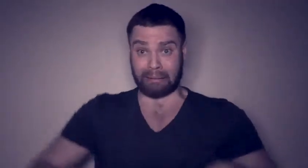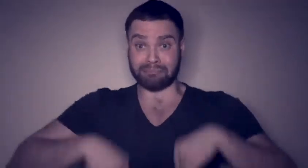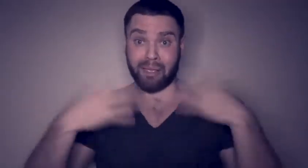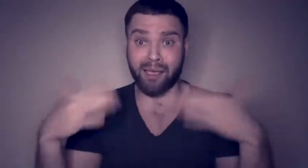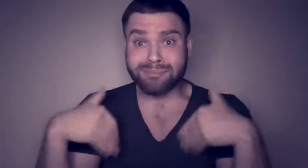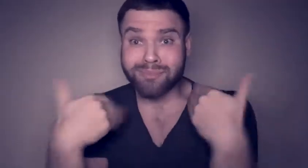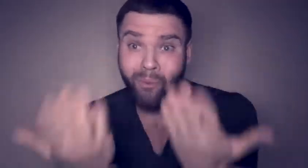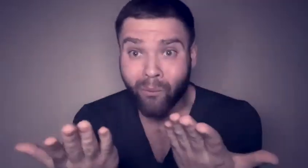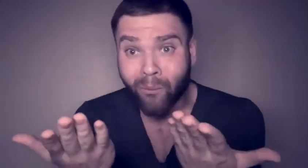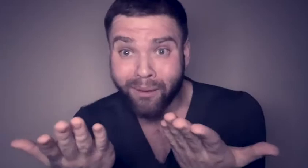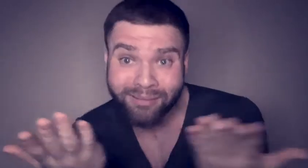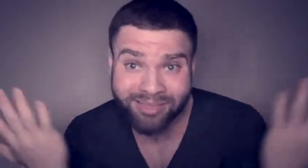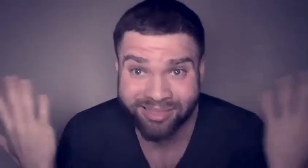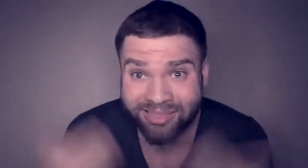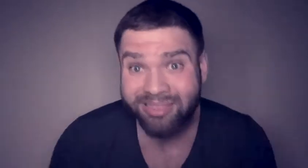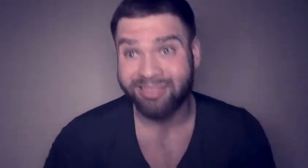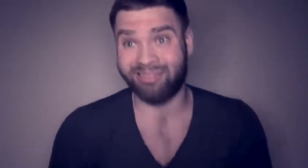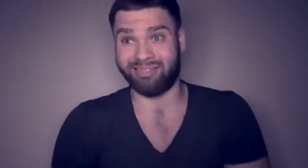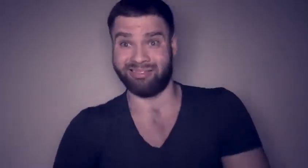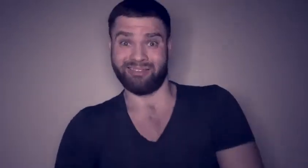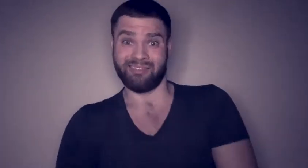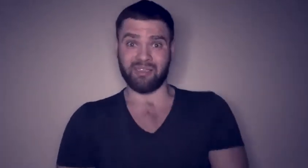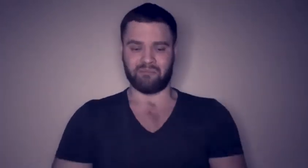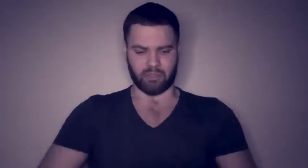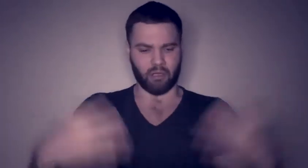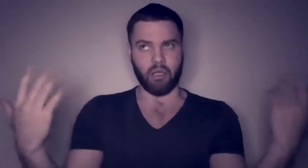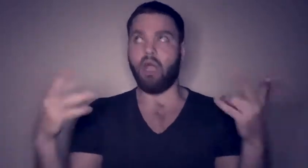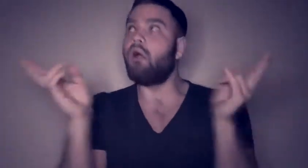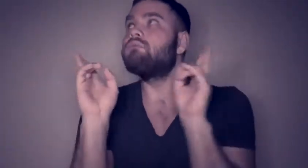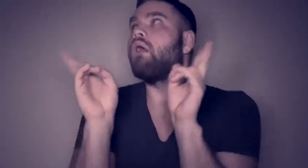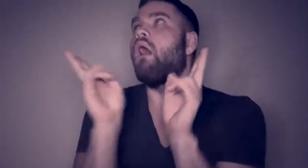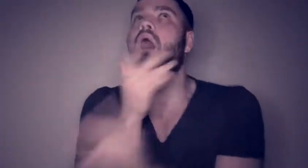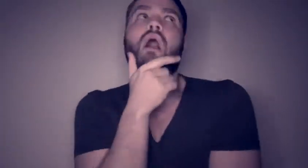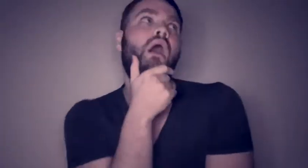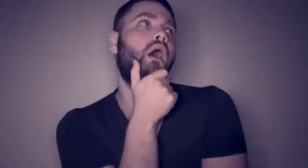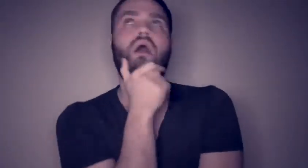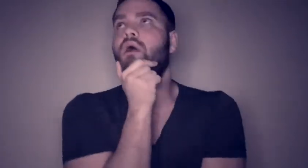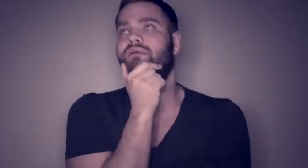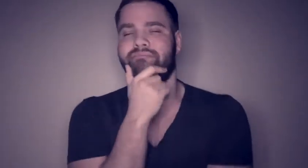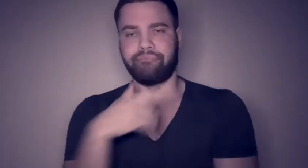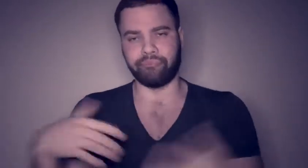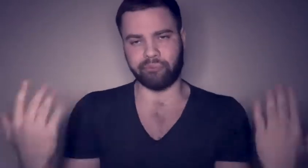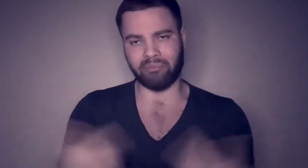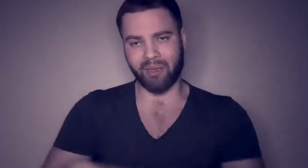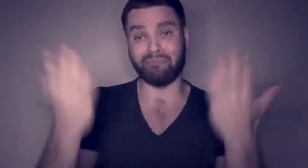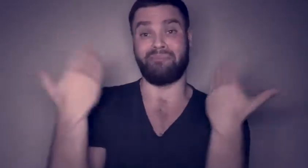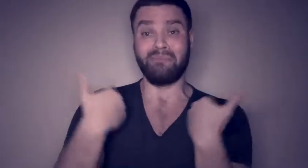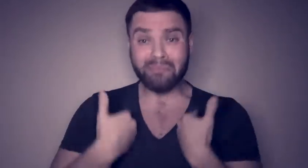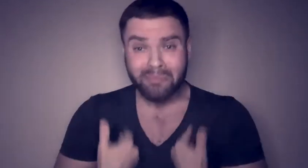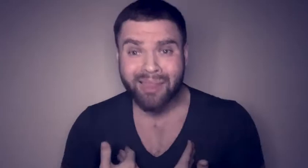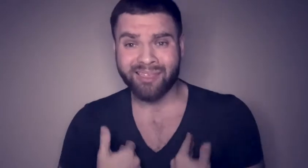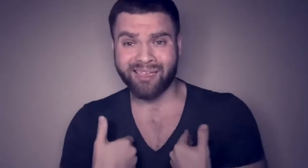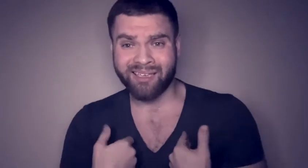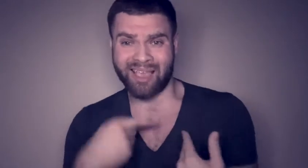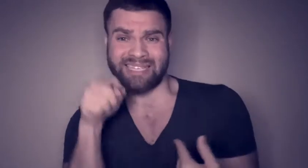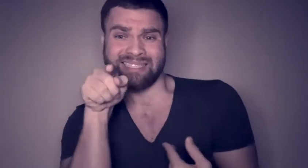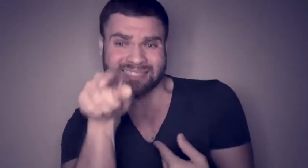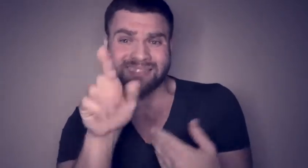you. I'm glad to be your inspiration. Ooh, baby, who's Guess who? the topic of your conversation?